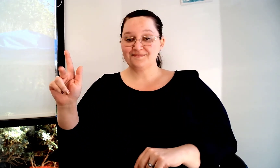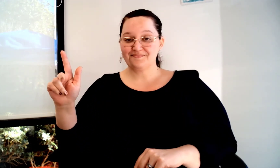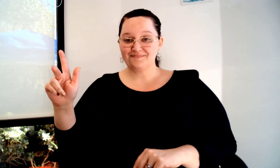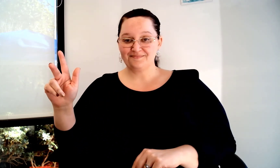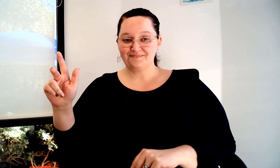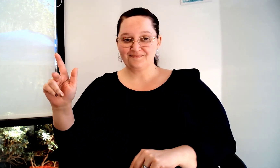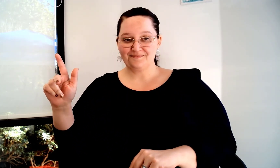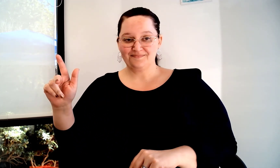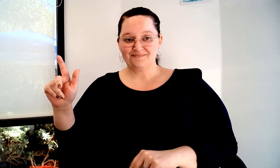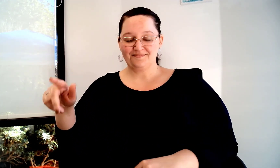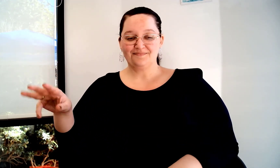Number 23,